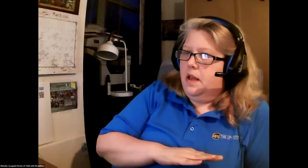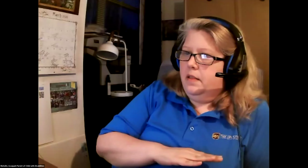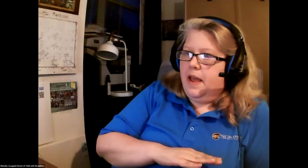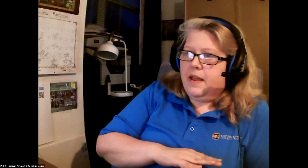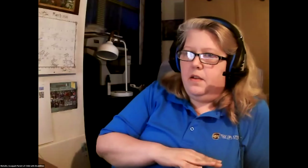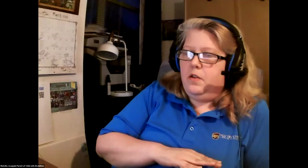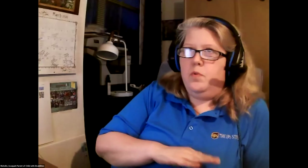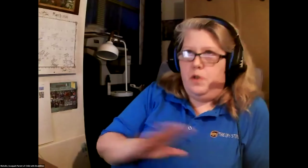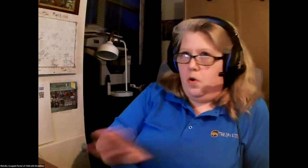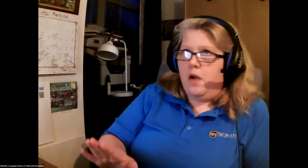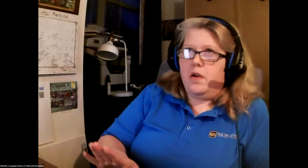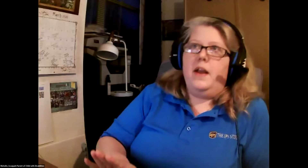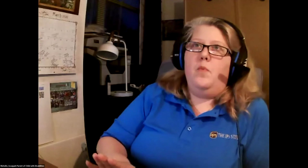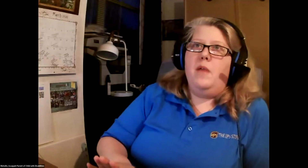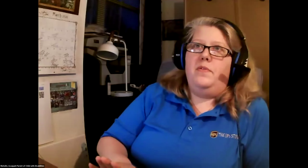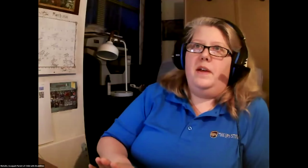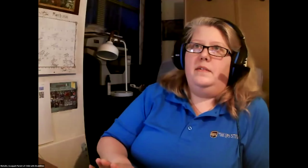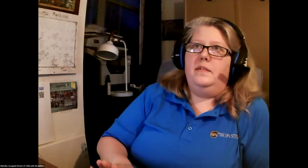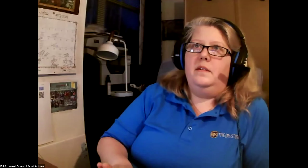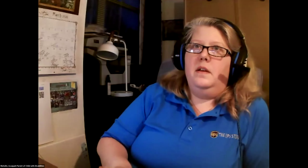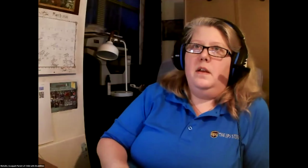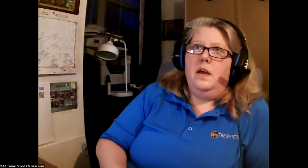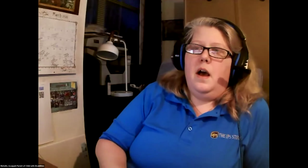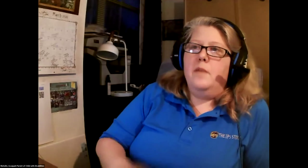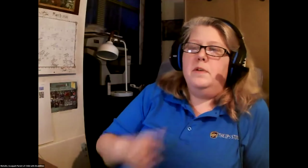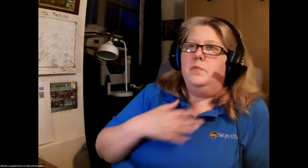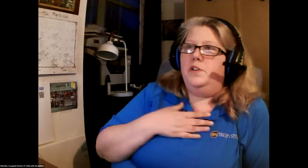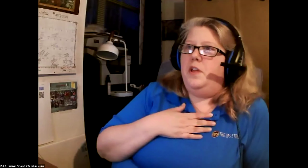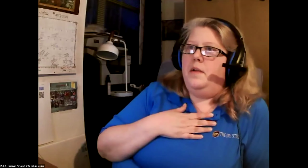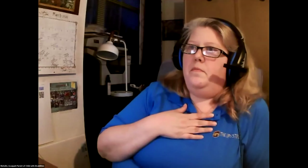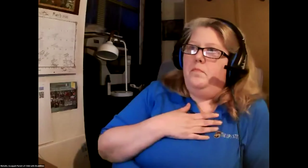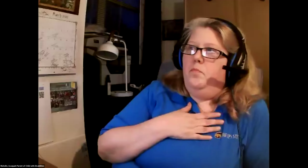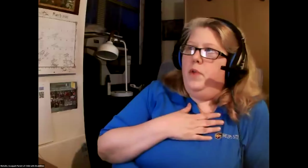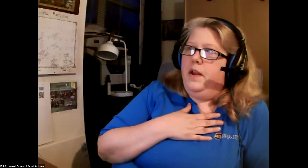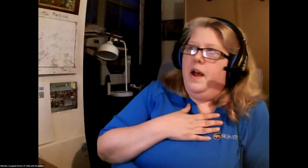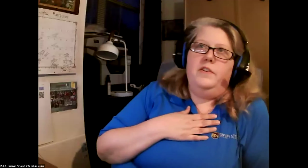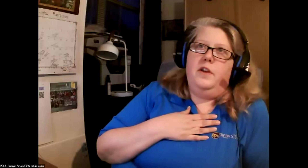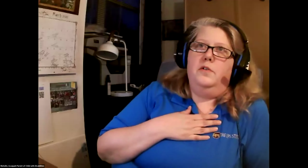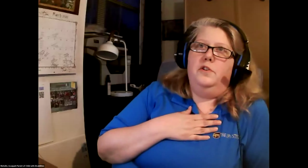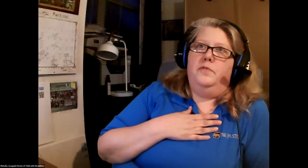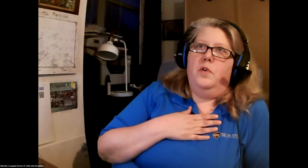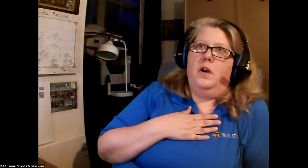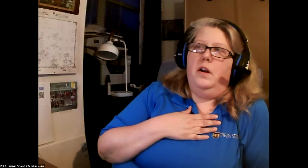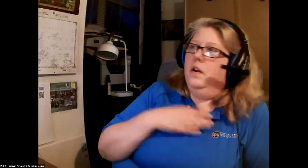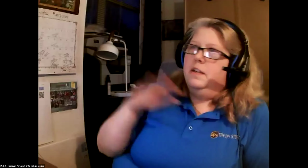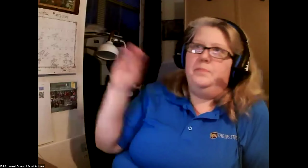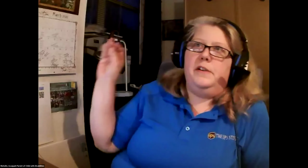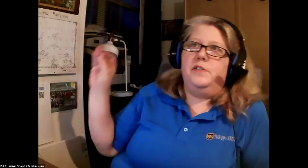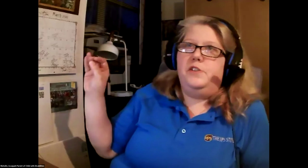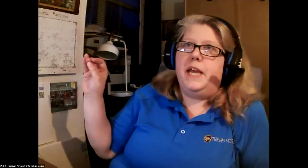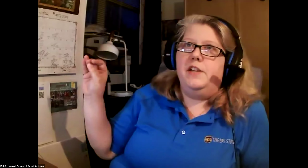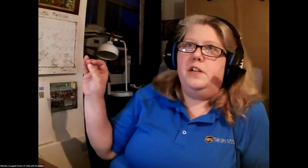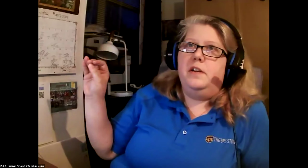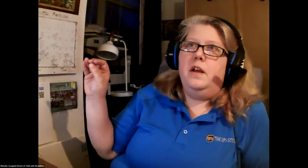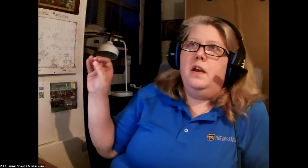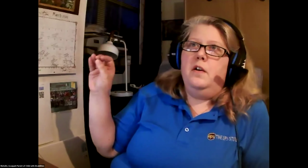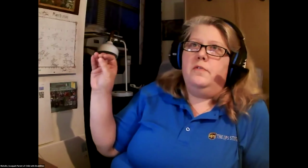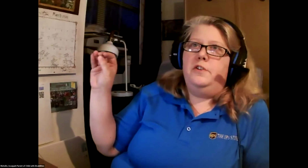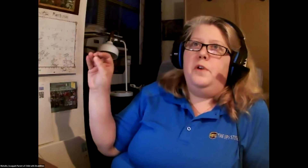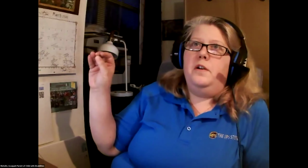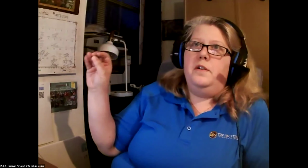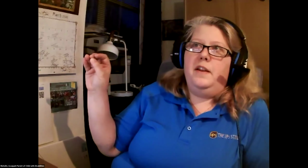final, like you will no longer get away with this. I almost wish that we could have a Doge for special